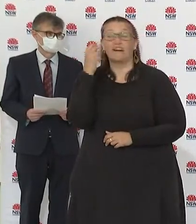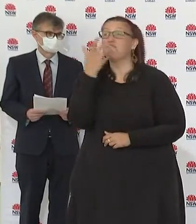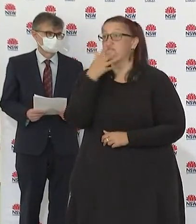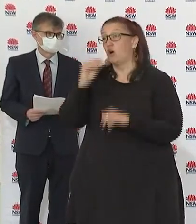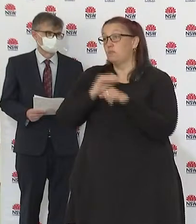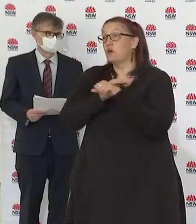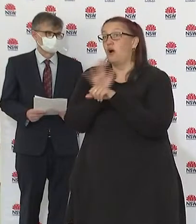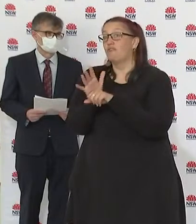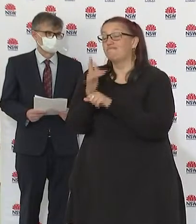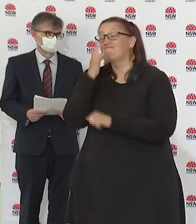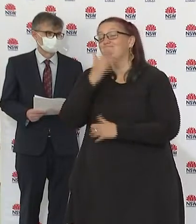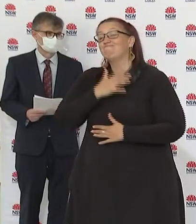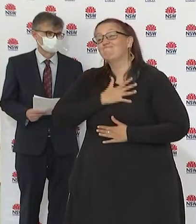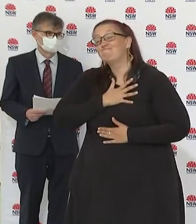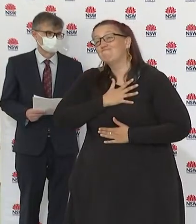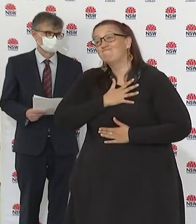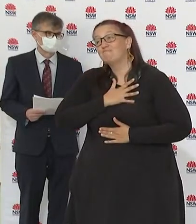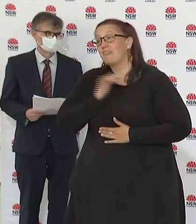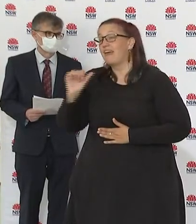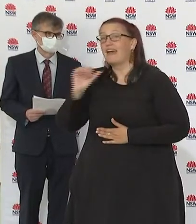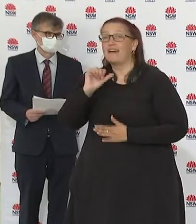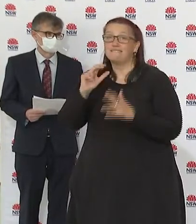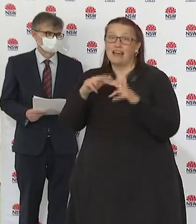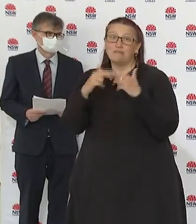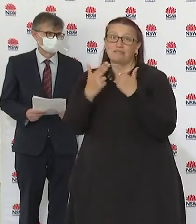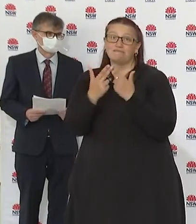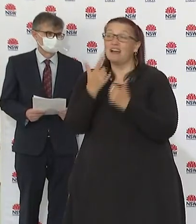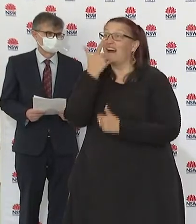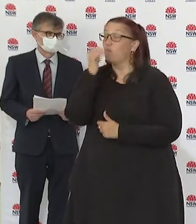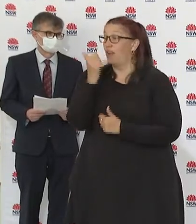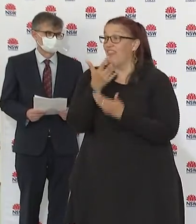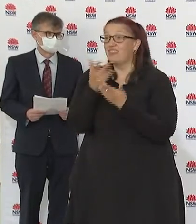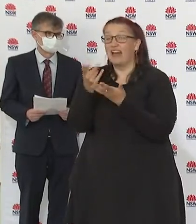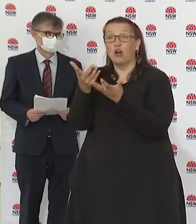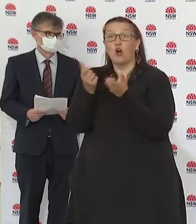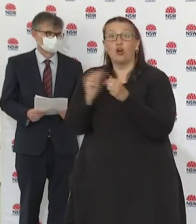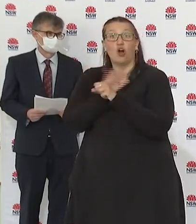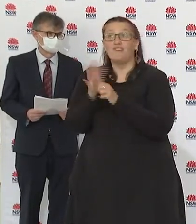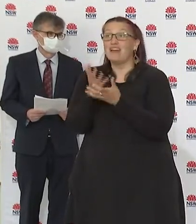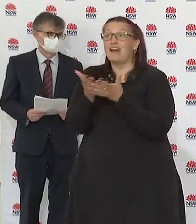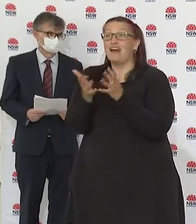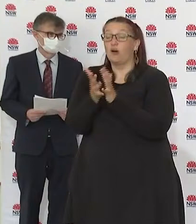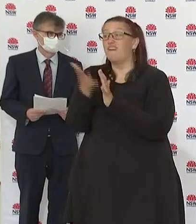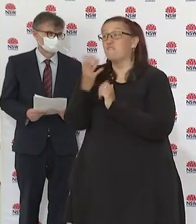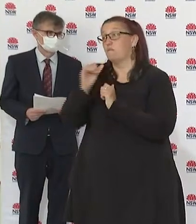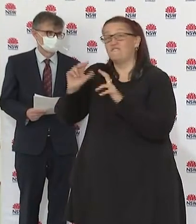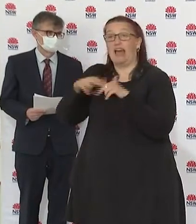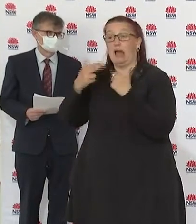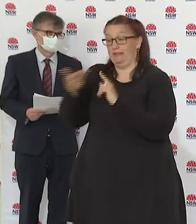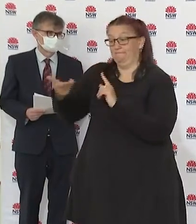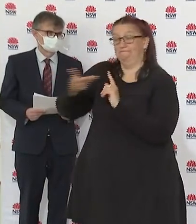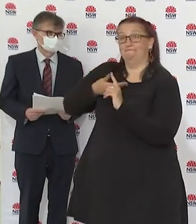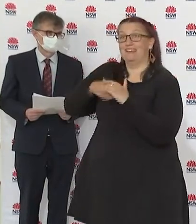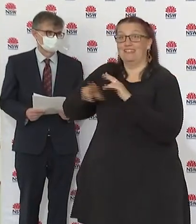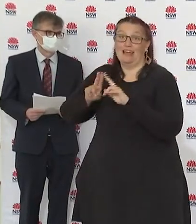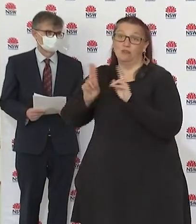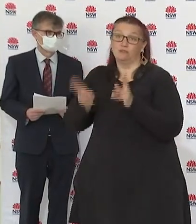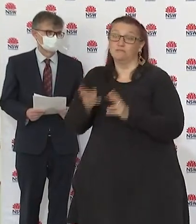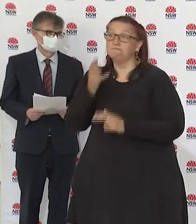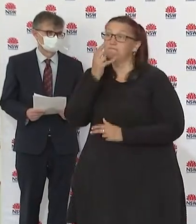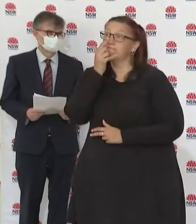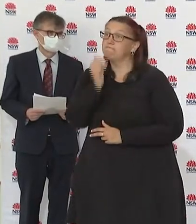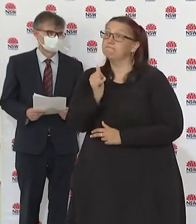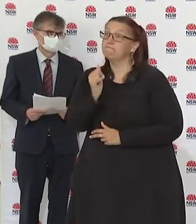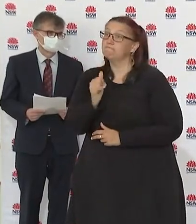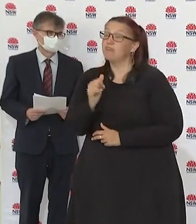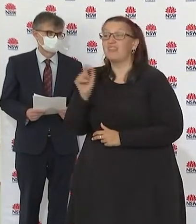disease yesterday. Unfortunately, they were household contacts that they got the disease from, and they weren't vaccinated. And my message